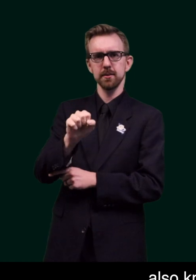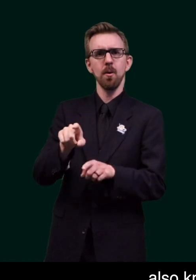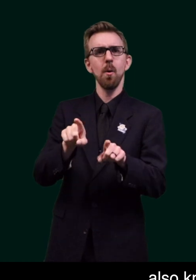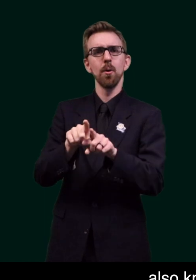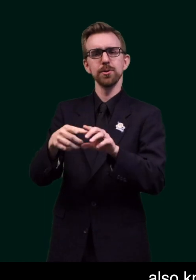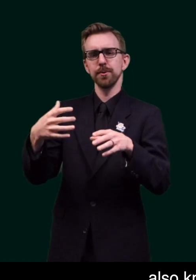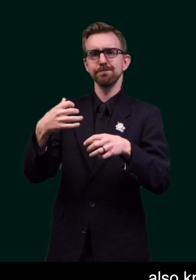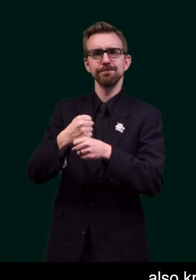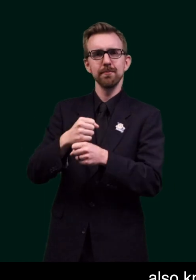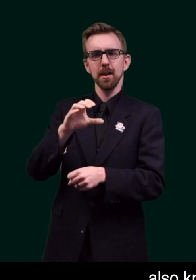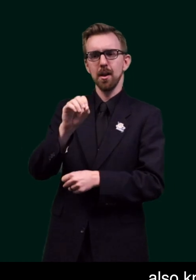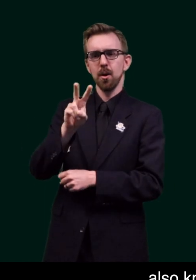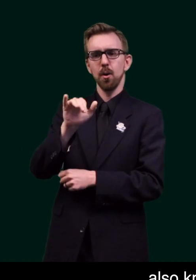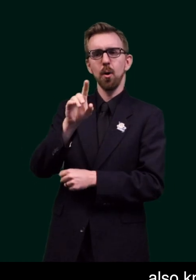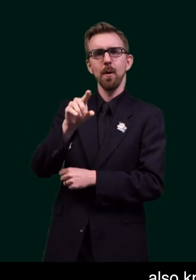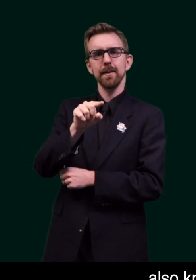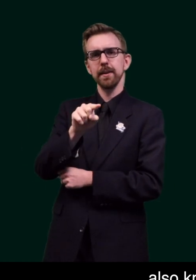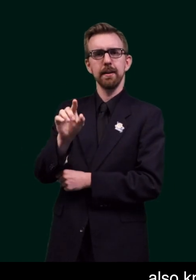COVID-19.